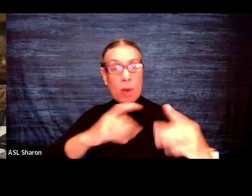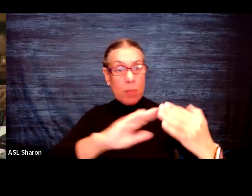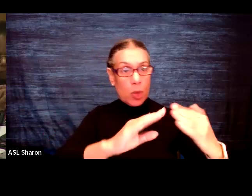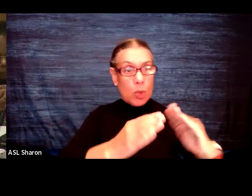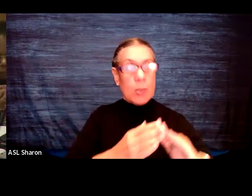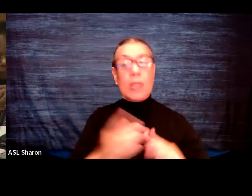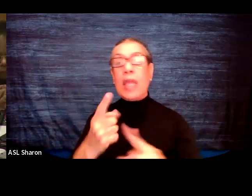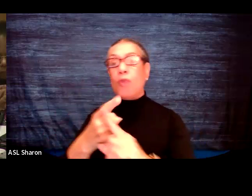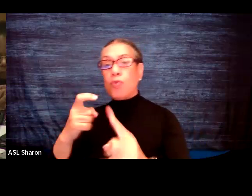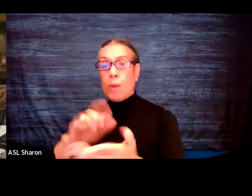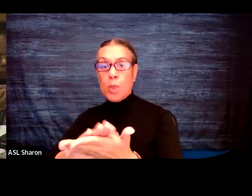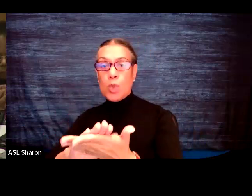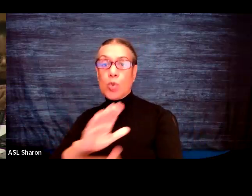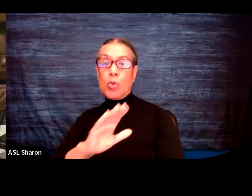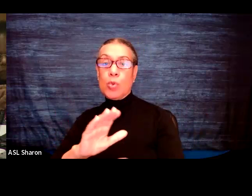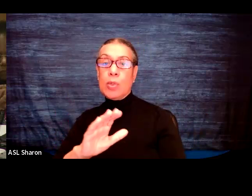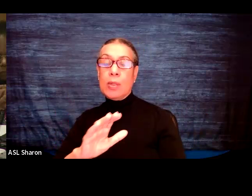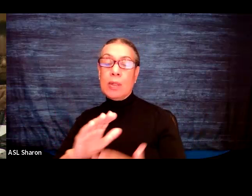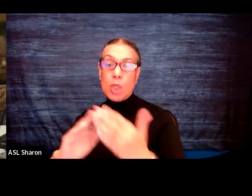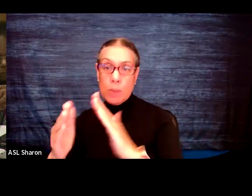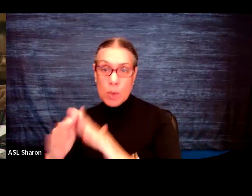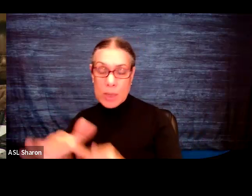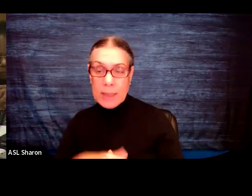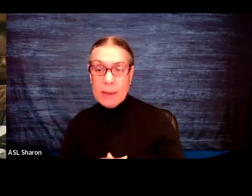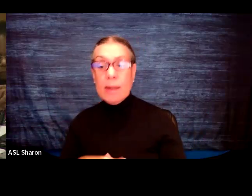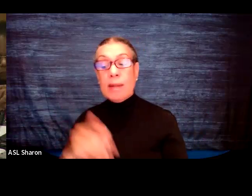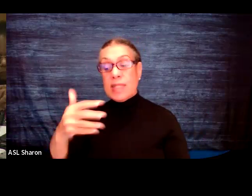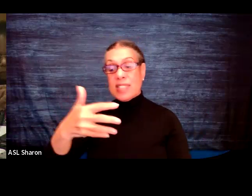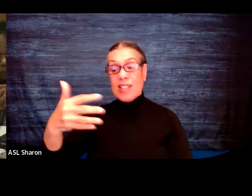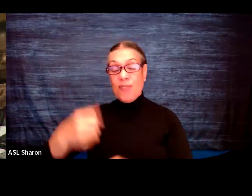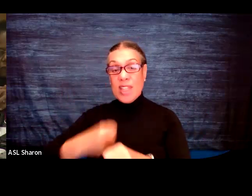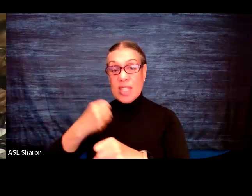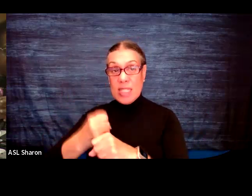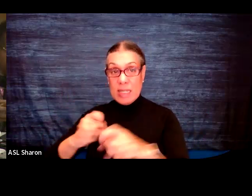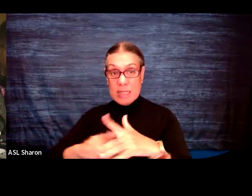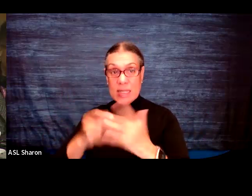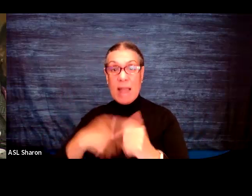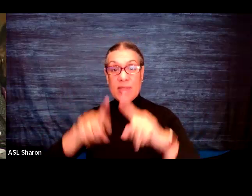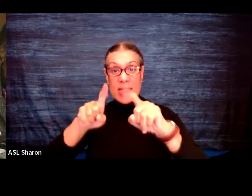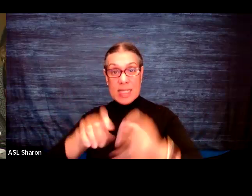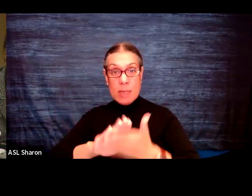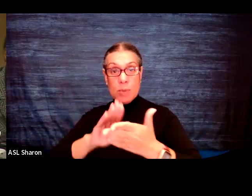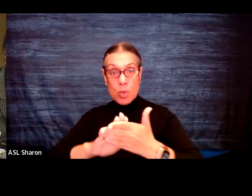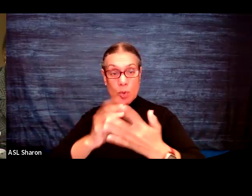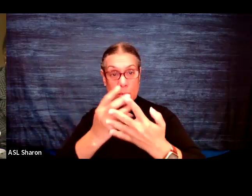as from school committee members. As we enter into the 5th year of implementation of the policy, as the policy